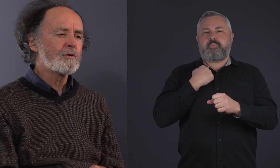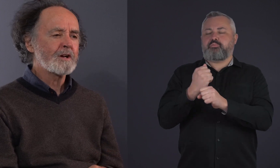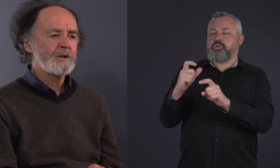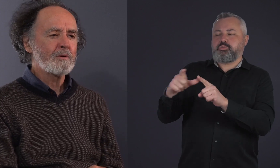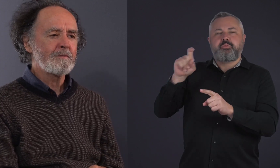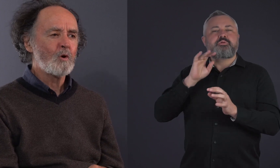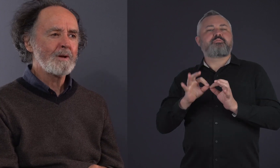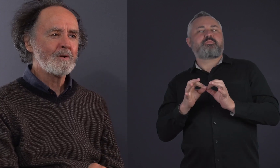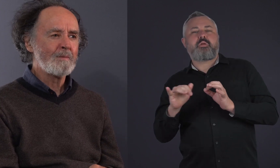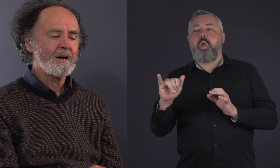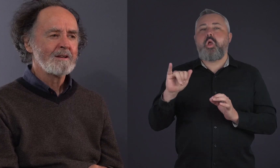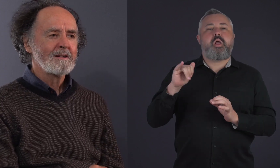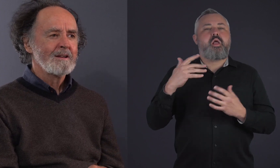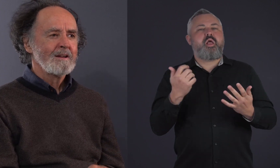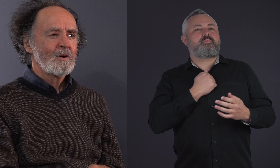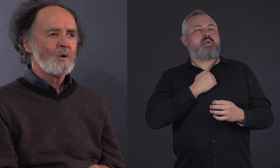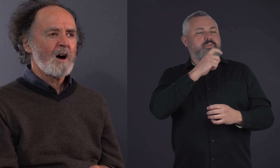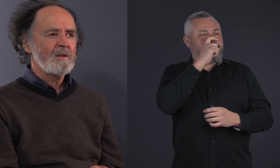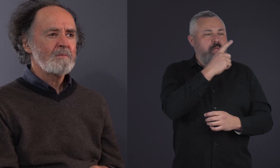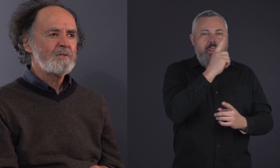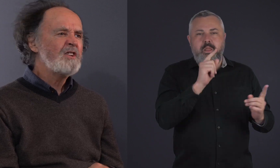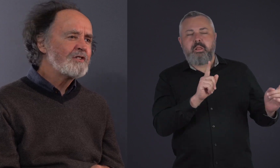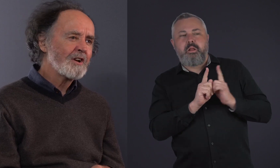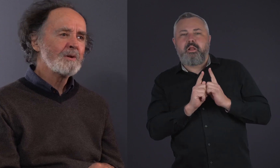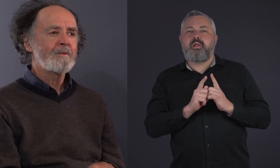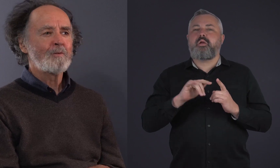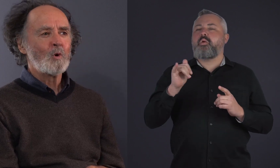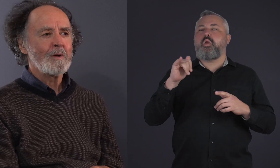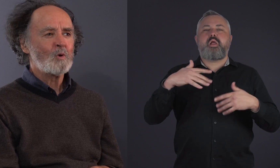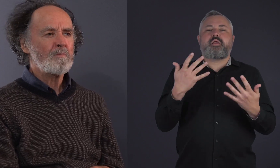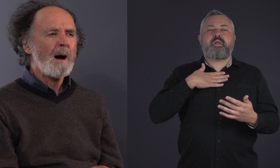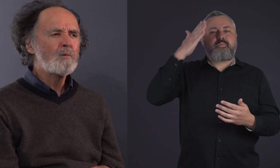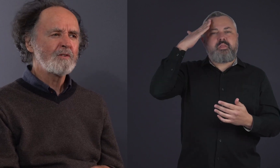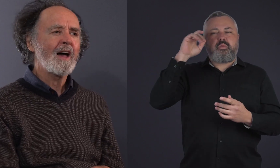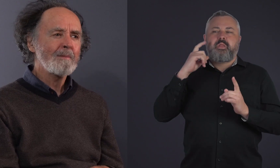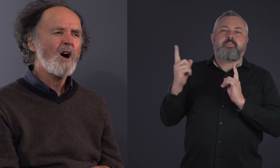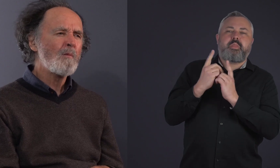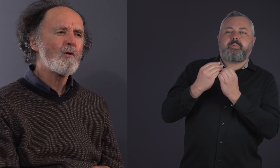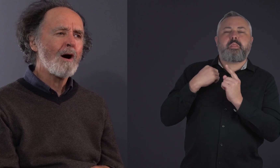can do it for me, or my sister can do it for me, or mum will take me, I'm all right.